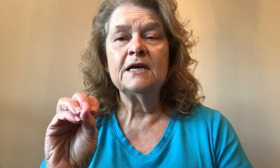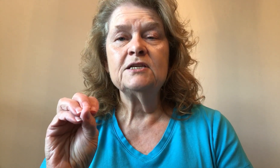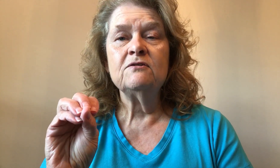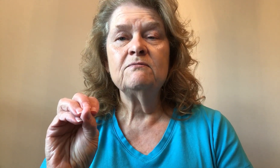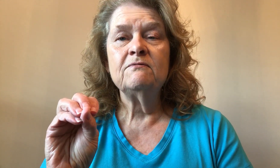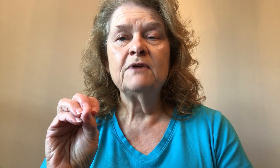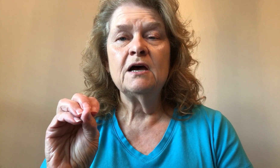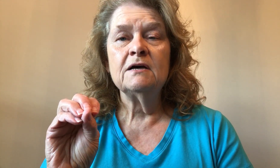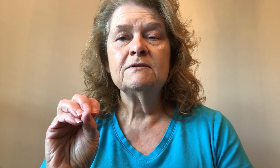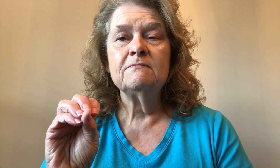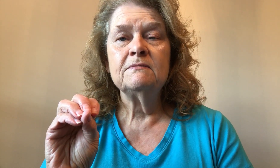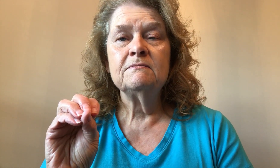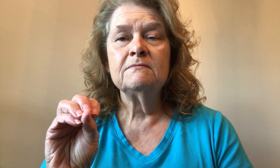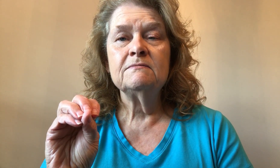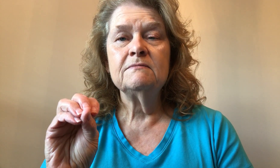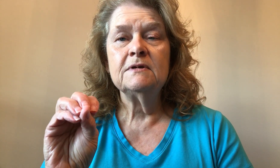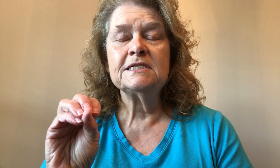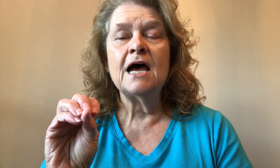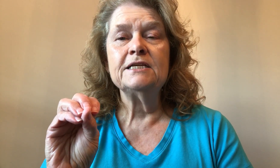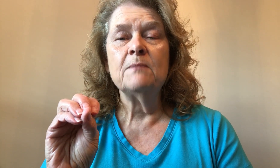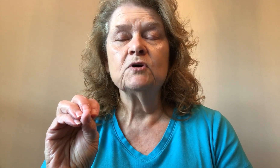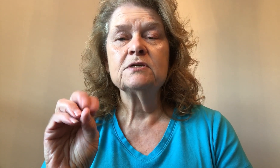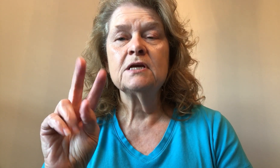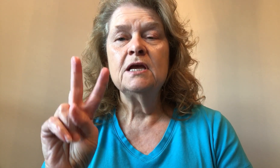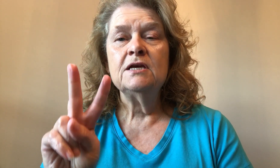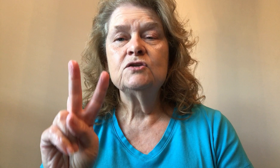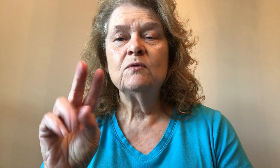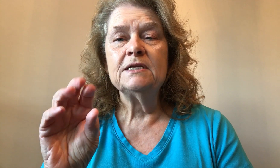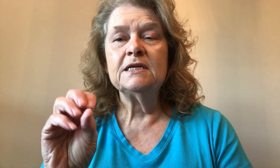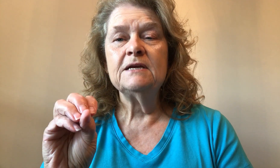do sign numbers. 20.